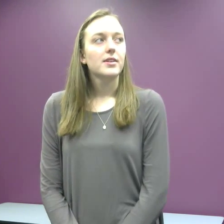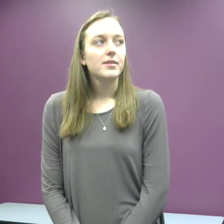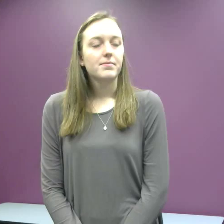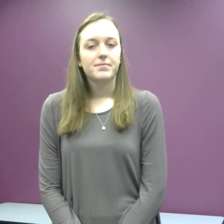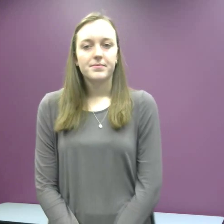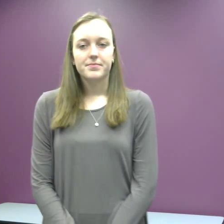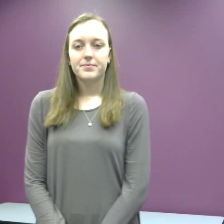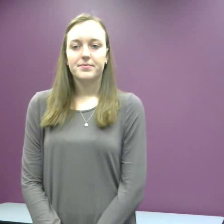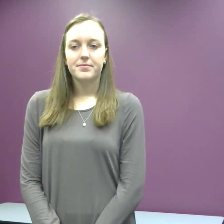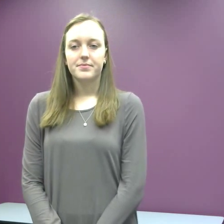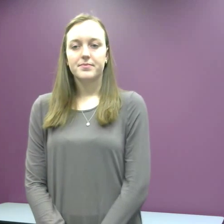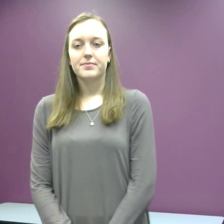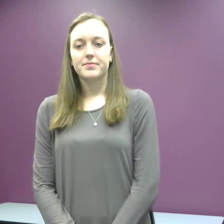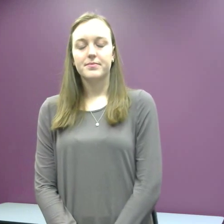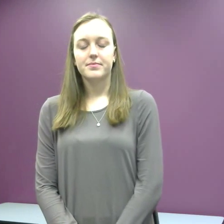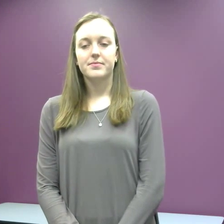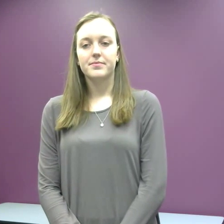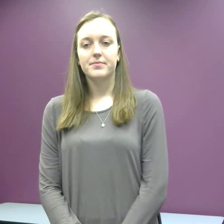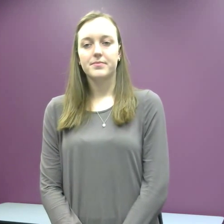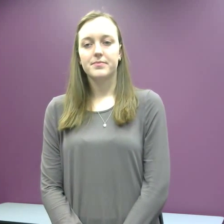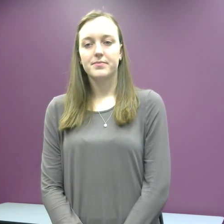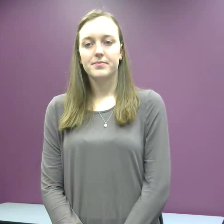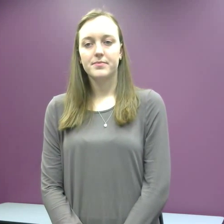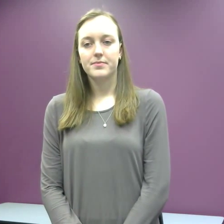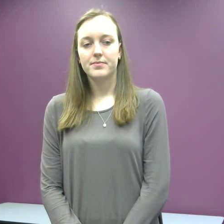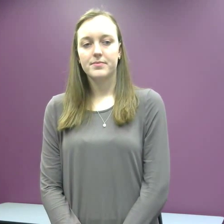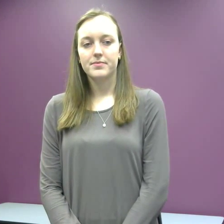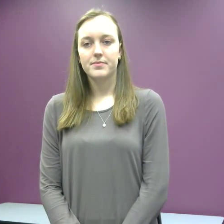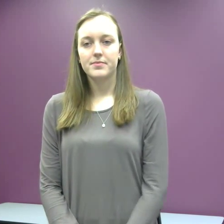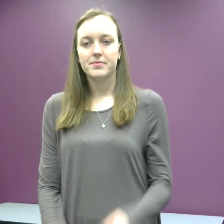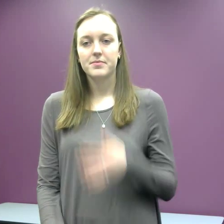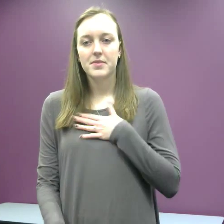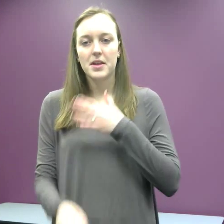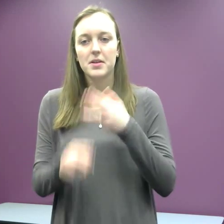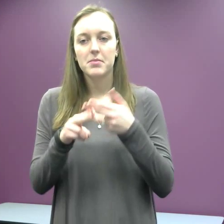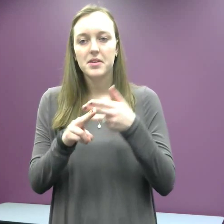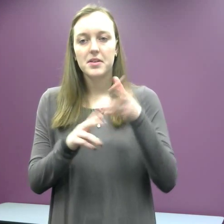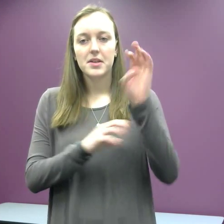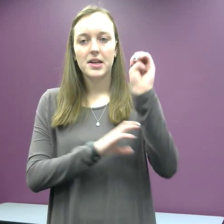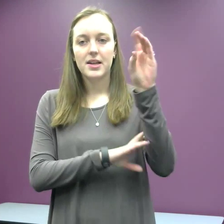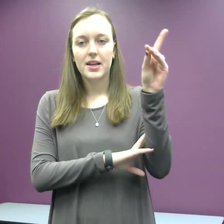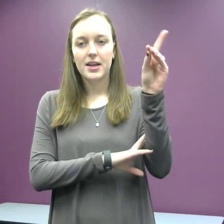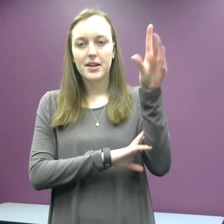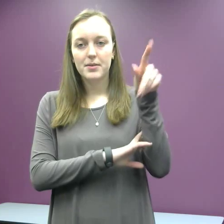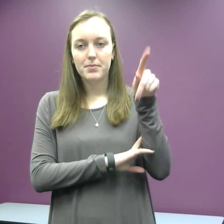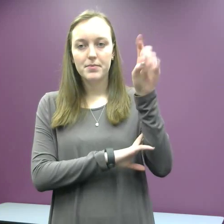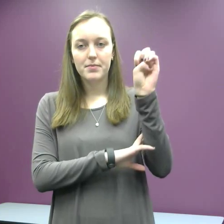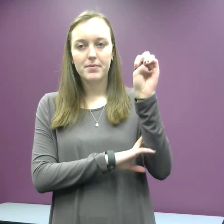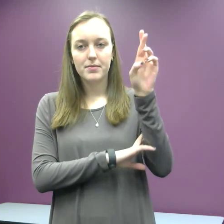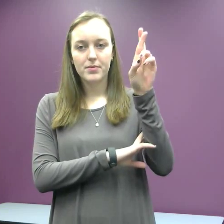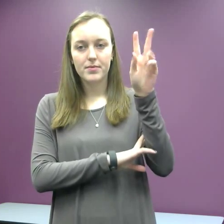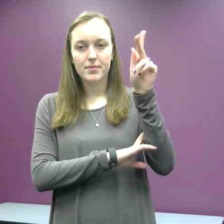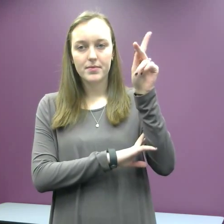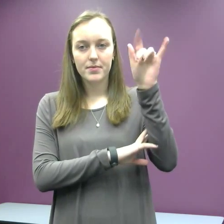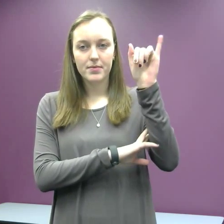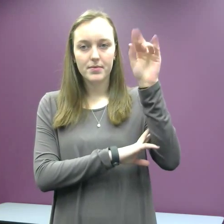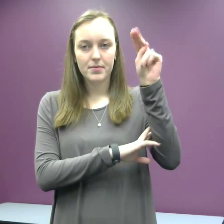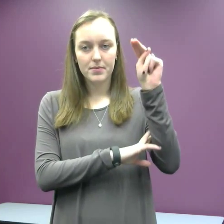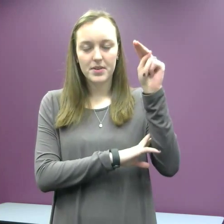My name is Ed Perkin, and I'm going to discuss how you operate the pool at my parents' house.